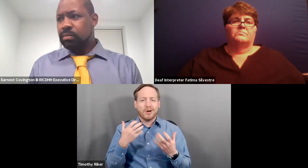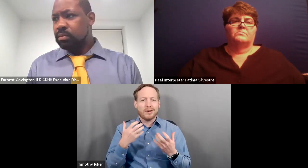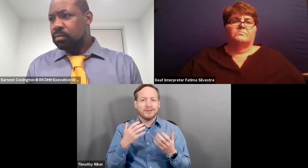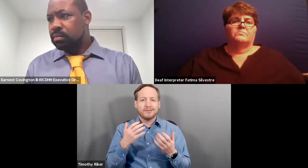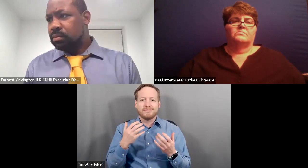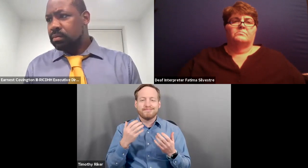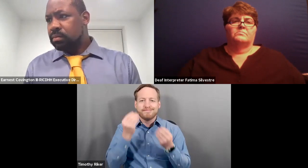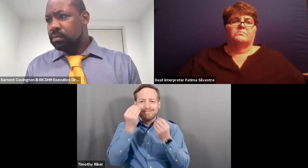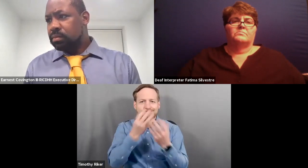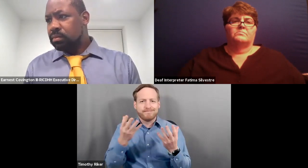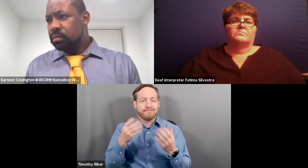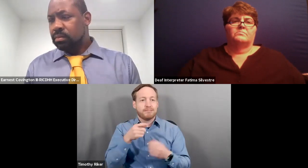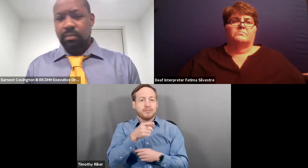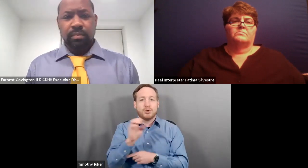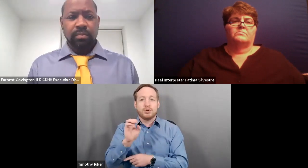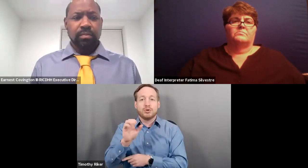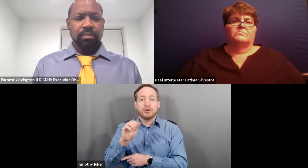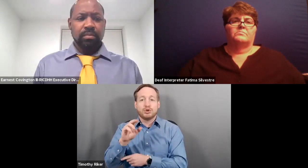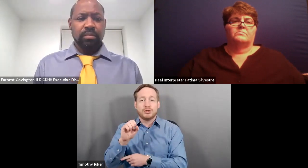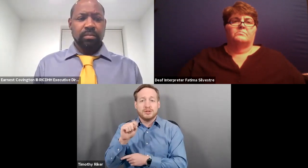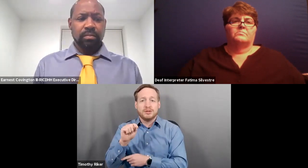for our community here in Rhode Island.